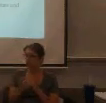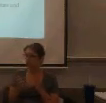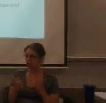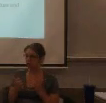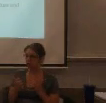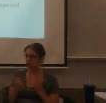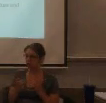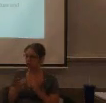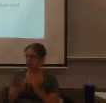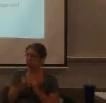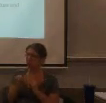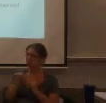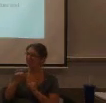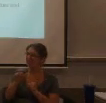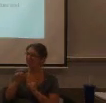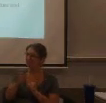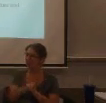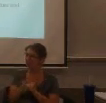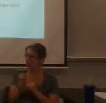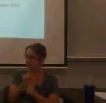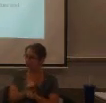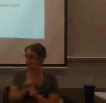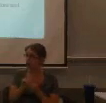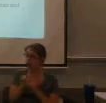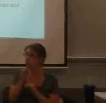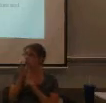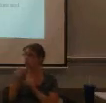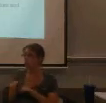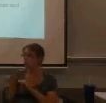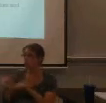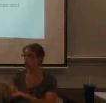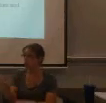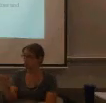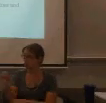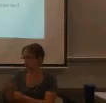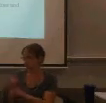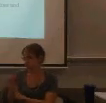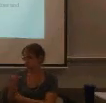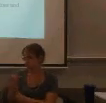of how lakes work in particular, and actually how the ocean works in global